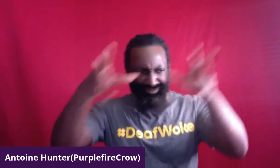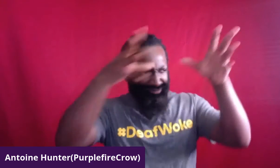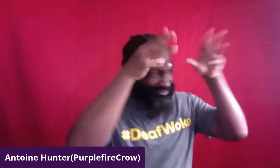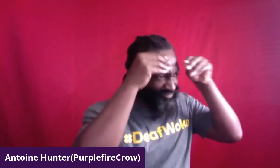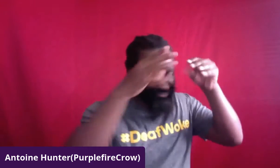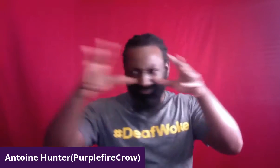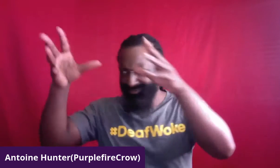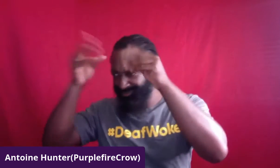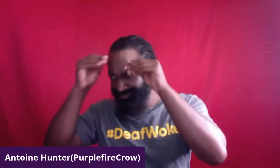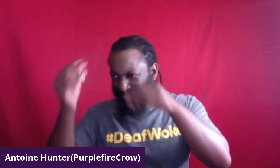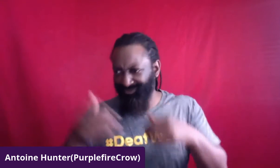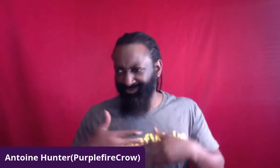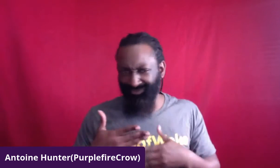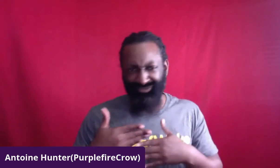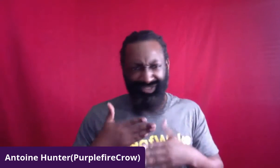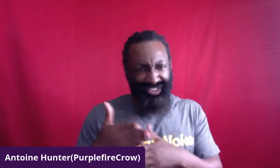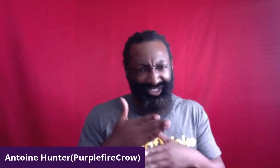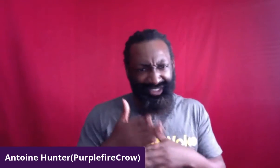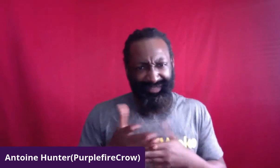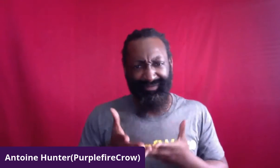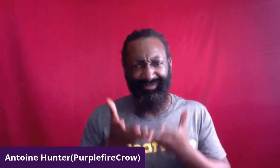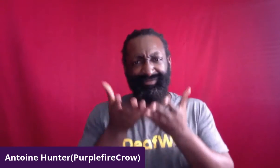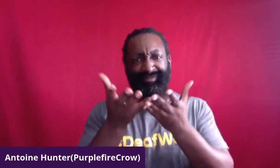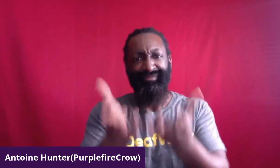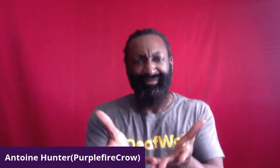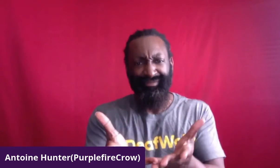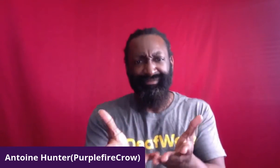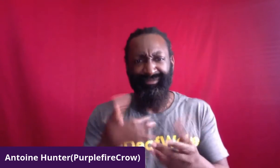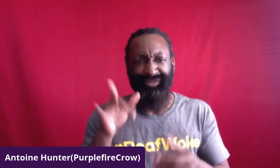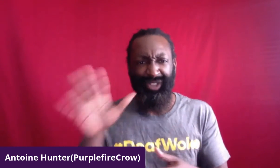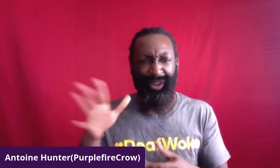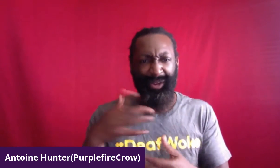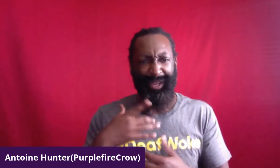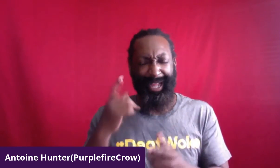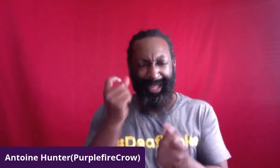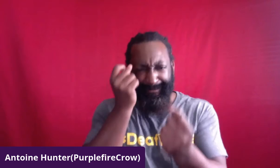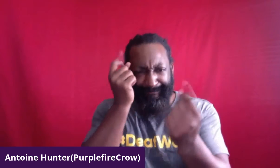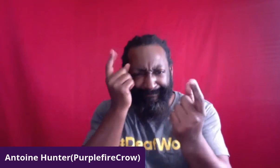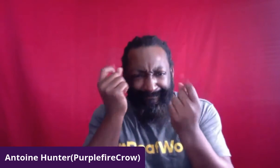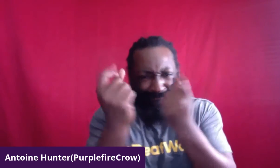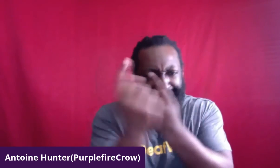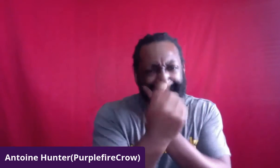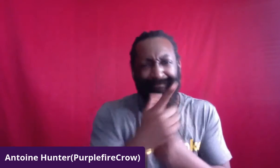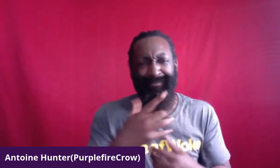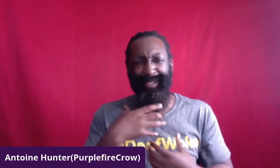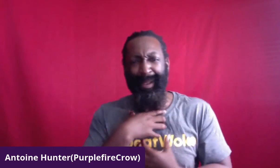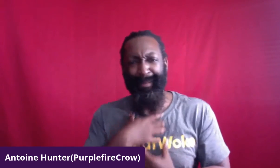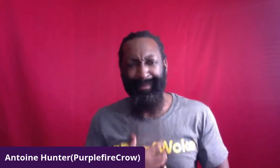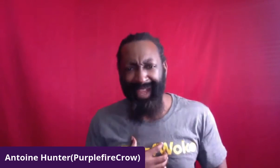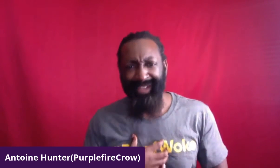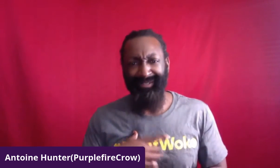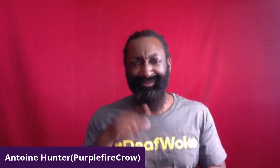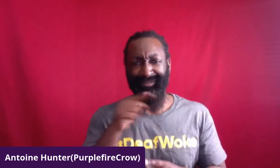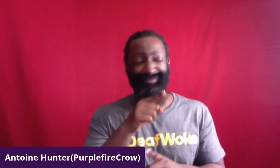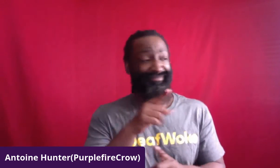engage in today, of all of her experiences, the culture, through our conversation